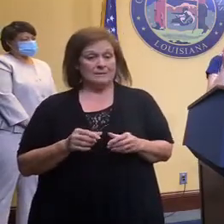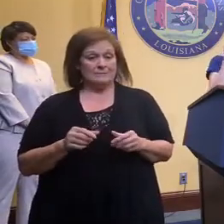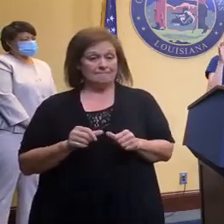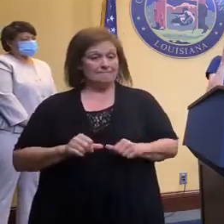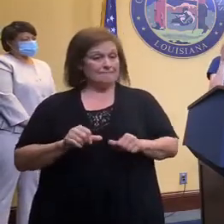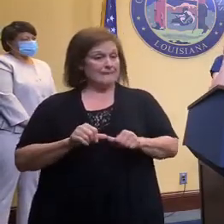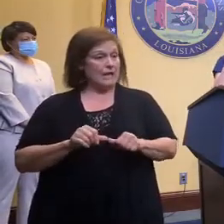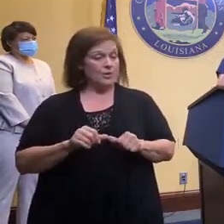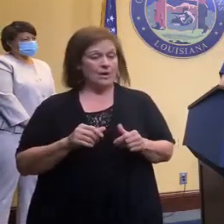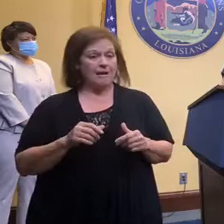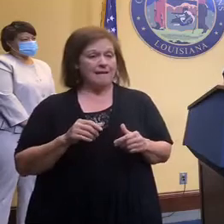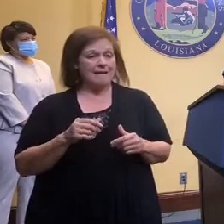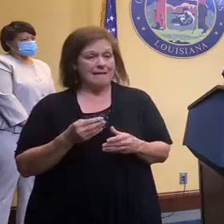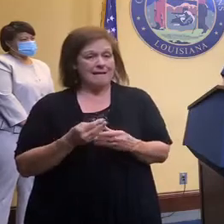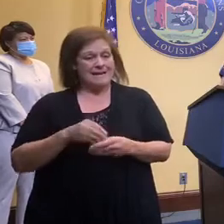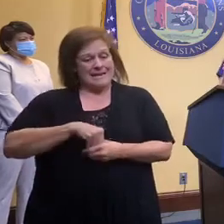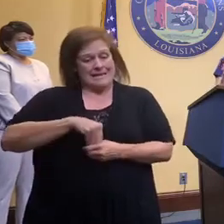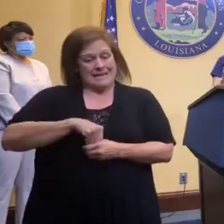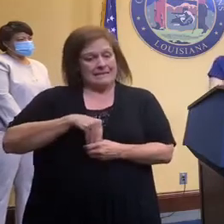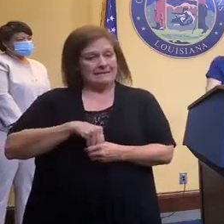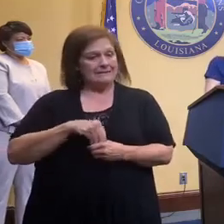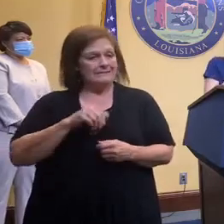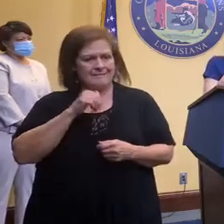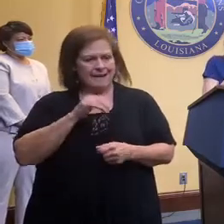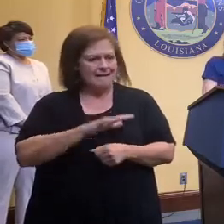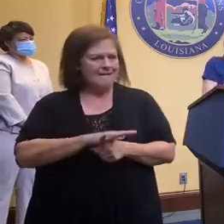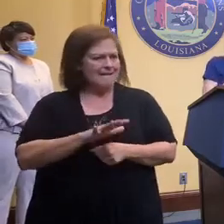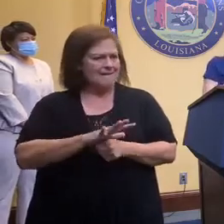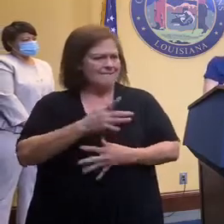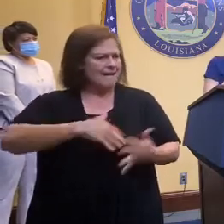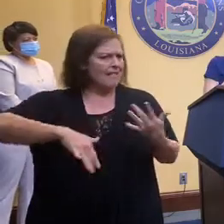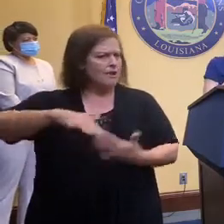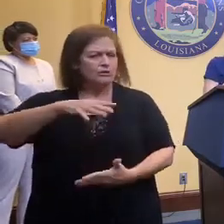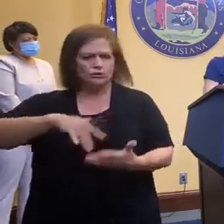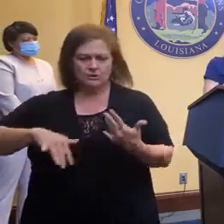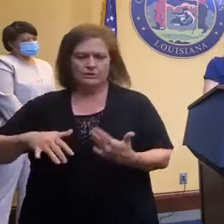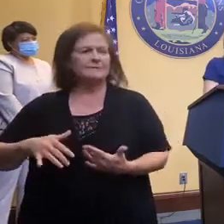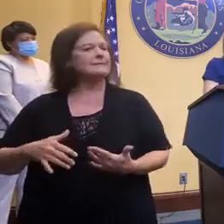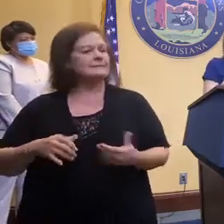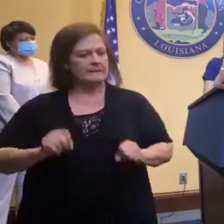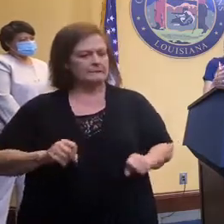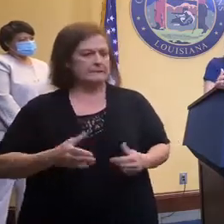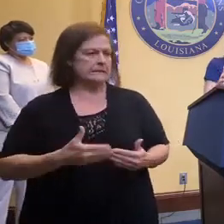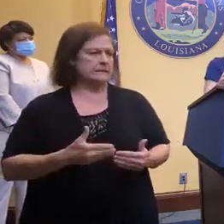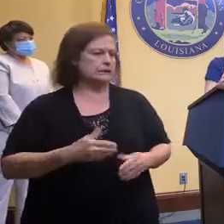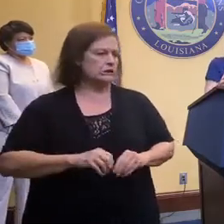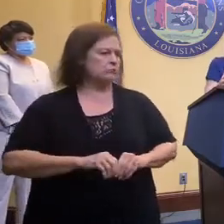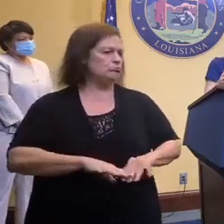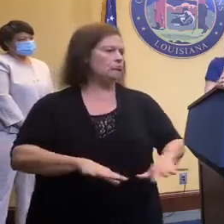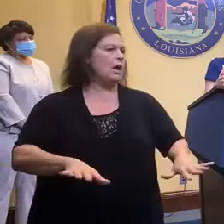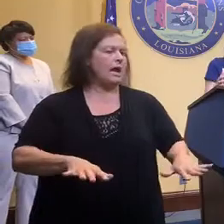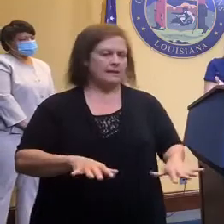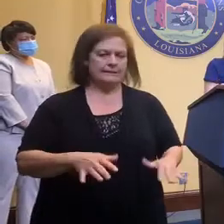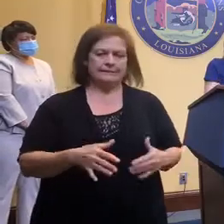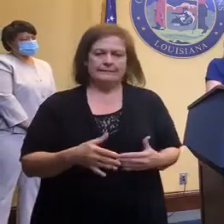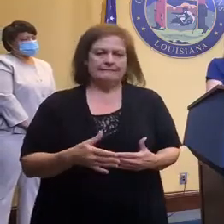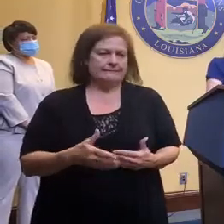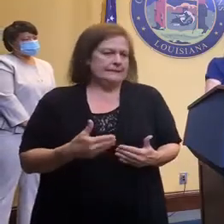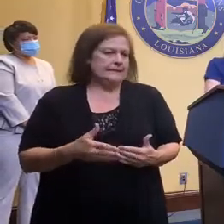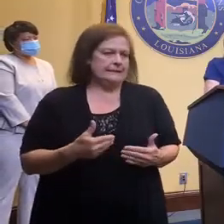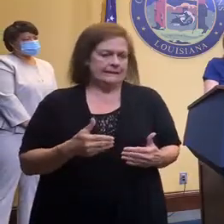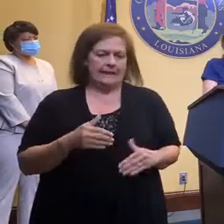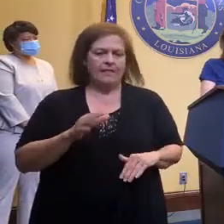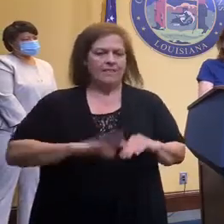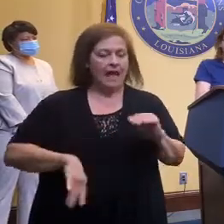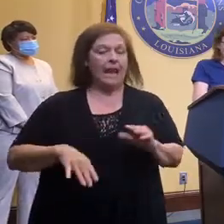ventilation, so think a cramped indoor space, it's much easier for it to spread, up to several times more easily than if they